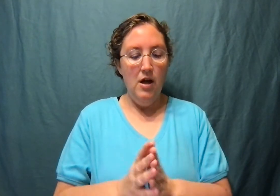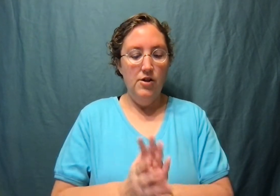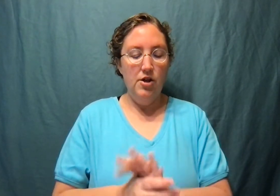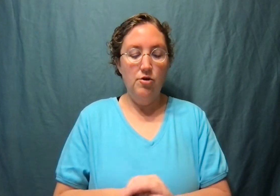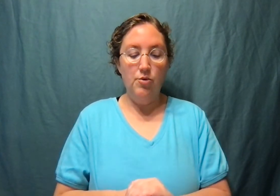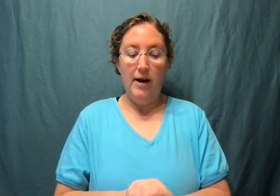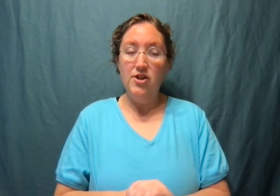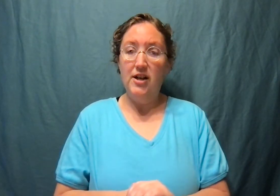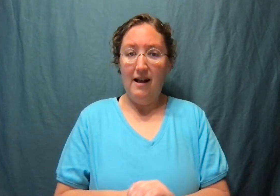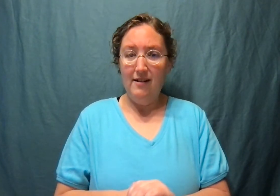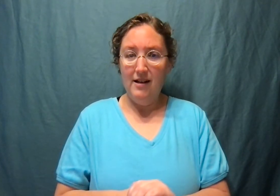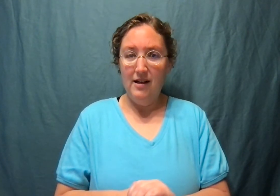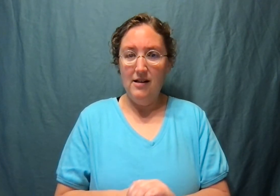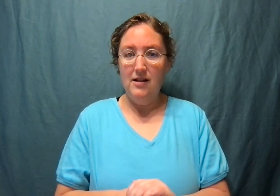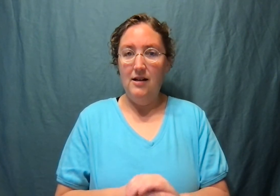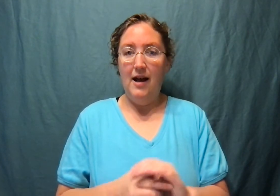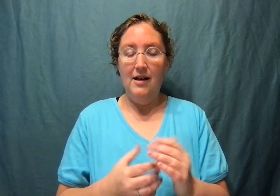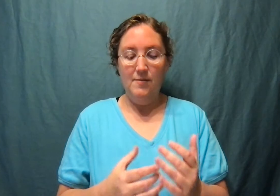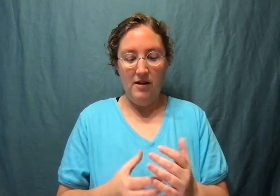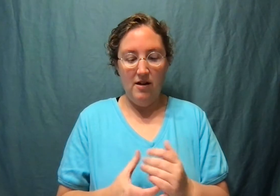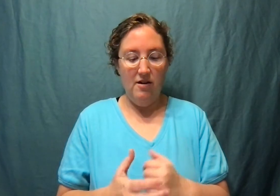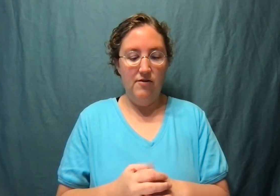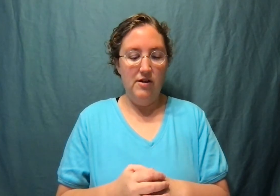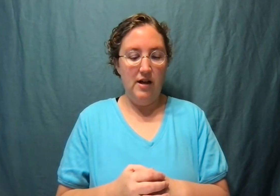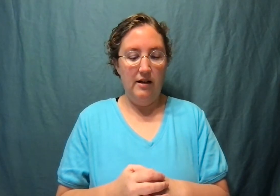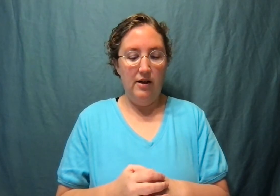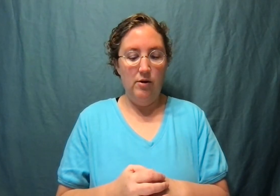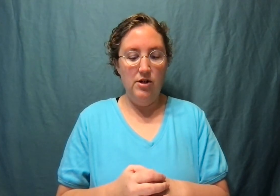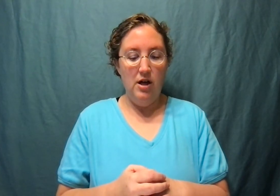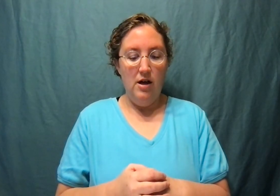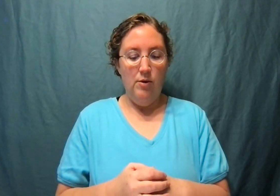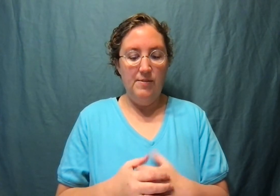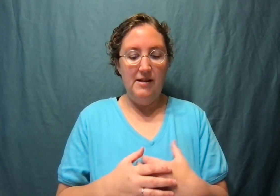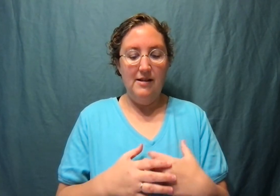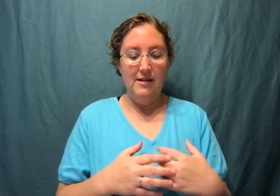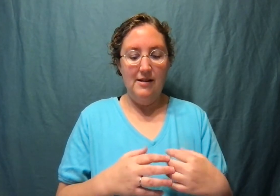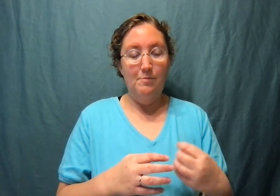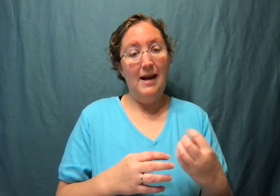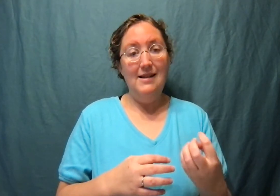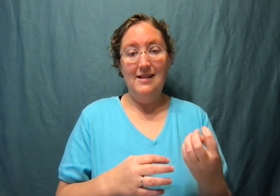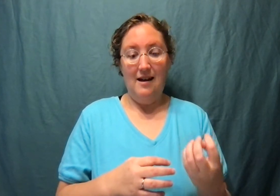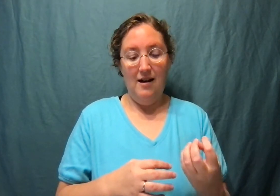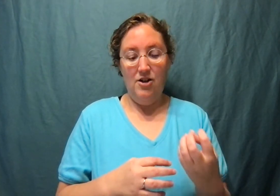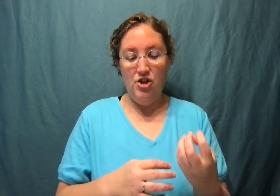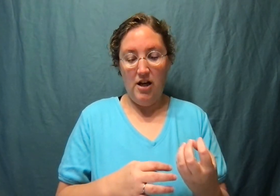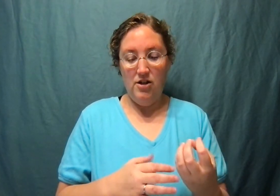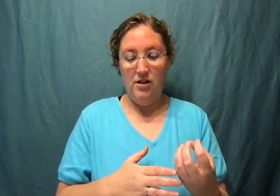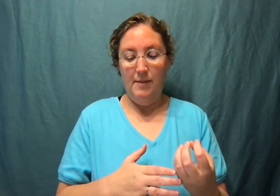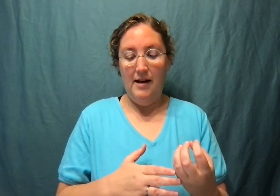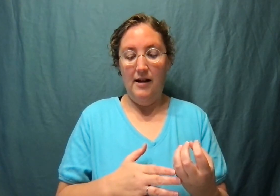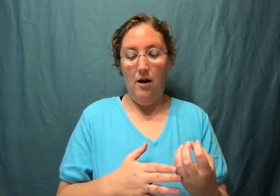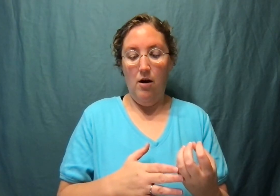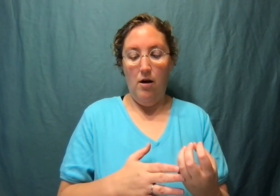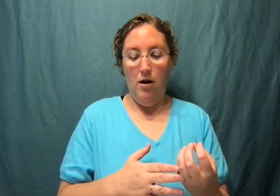So, directionality is an aspect of sign language, which means that the base sign changes depending